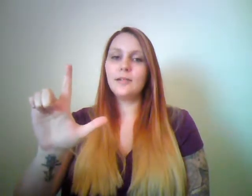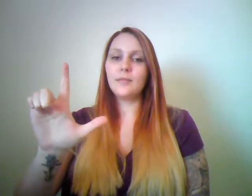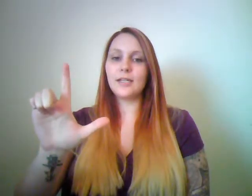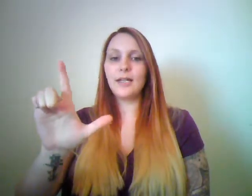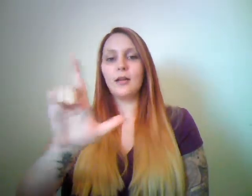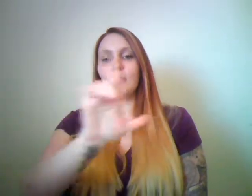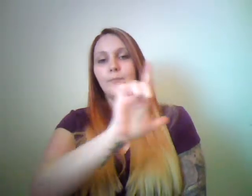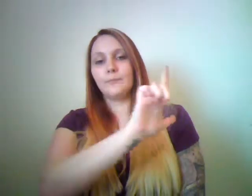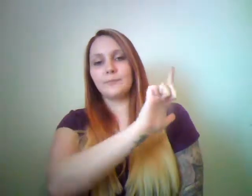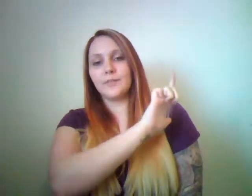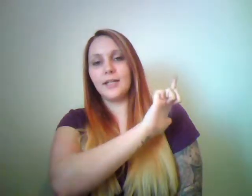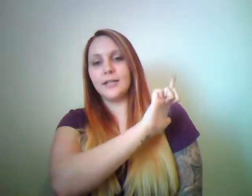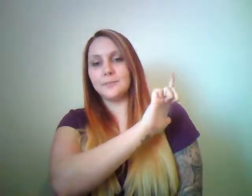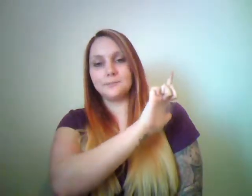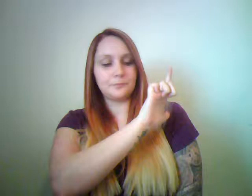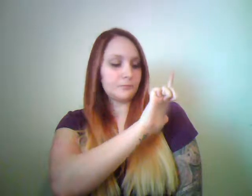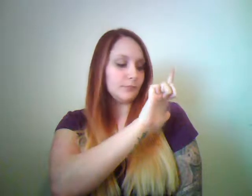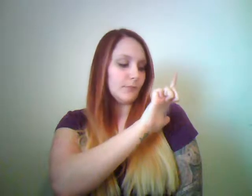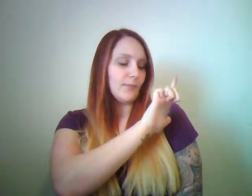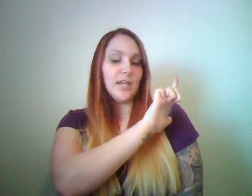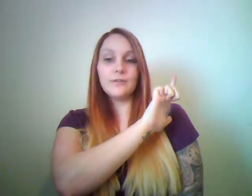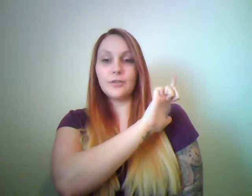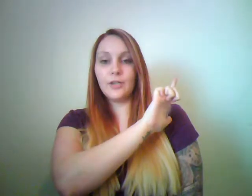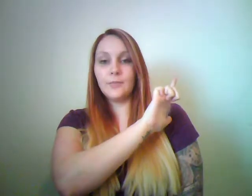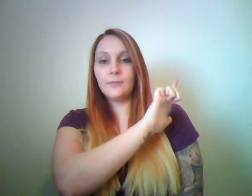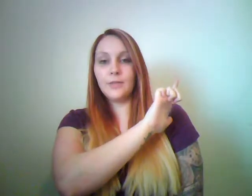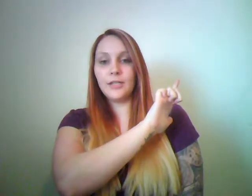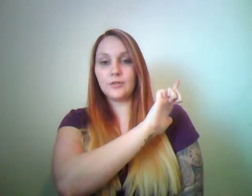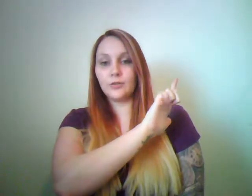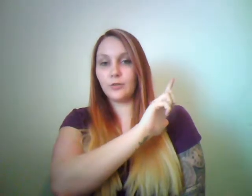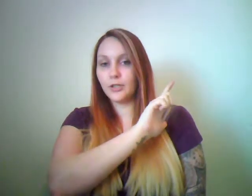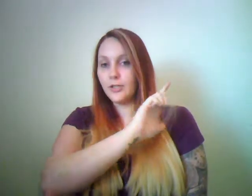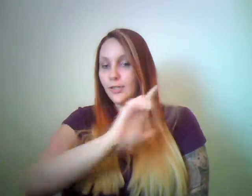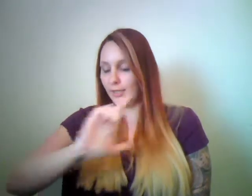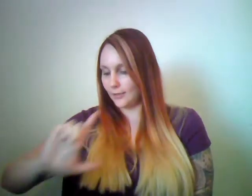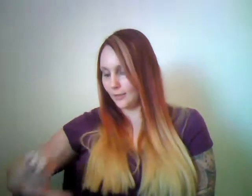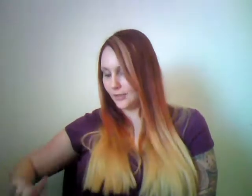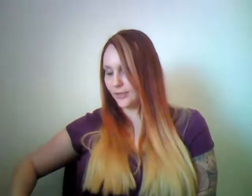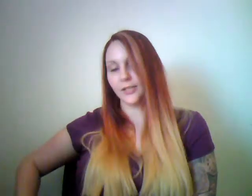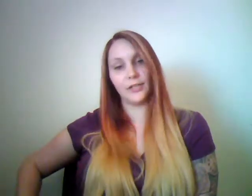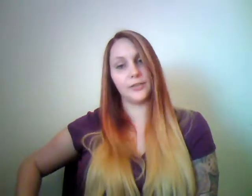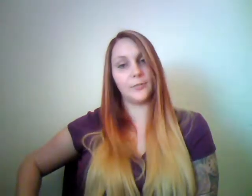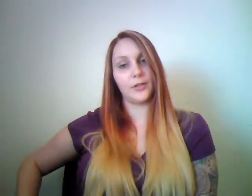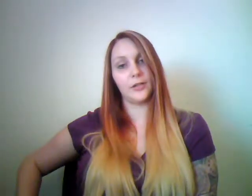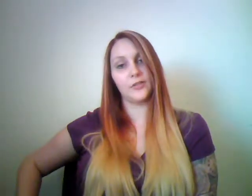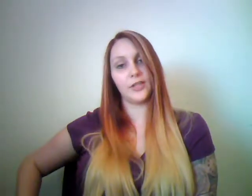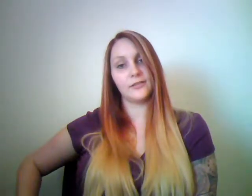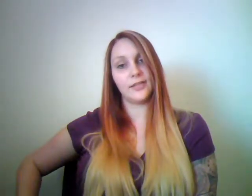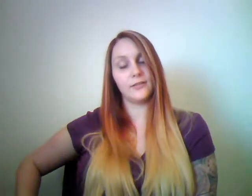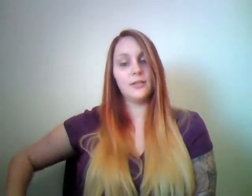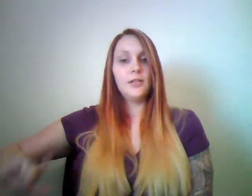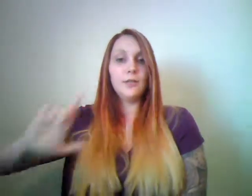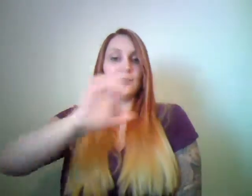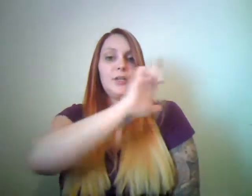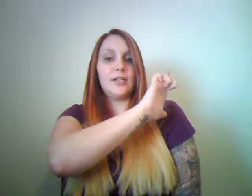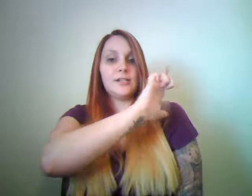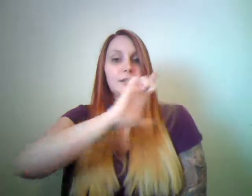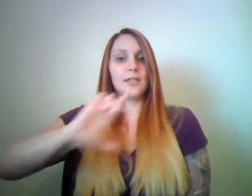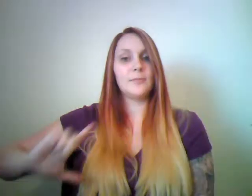make an L, have your thumb hit your shoulder, and come down and hit your hip. And I know you can't see it, but it's like you're making